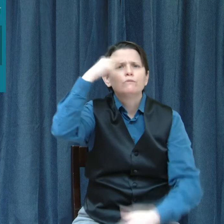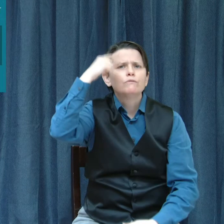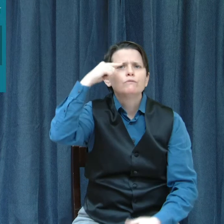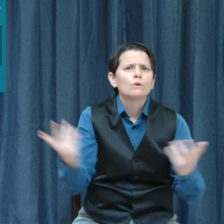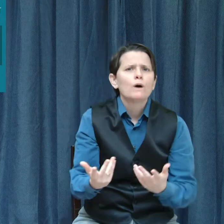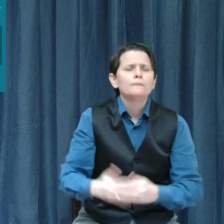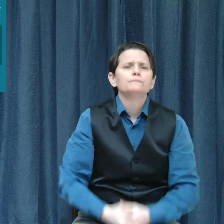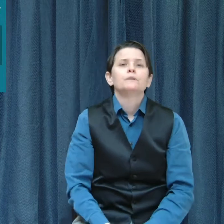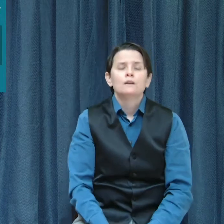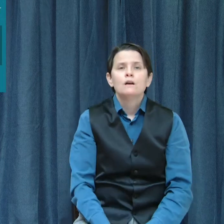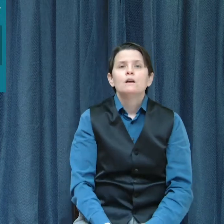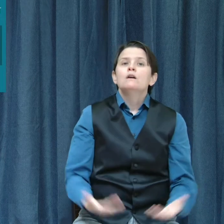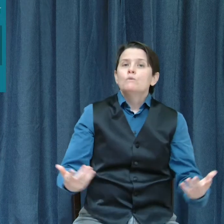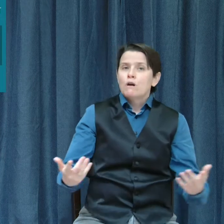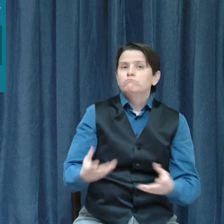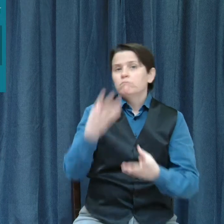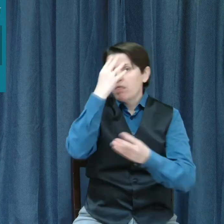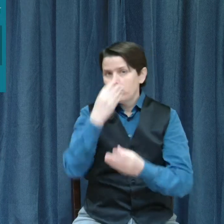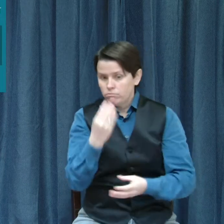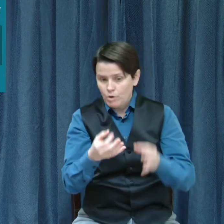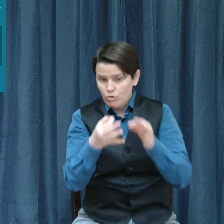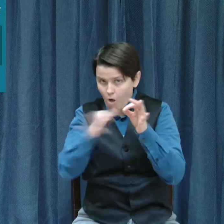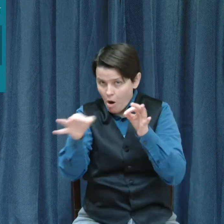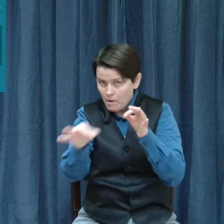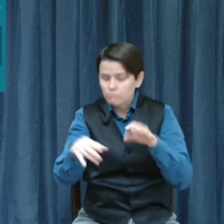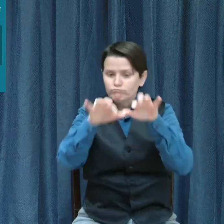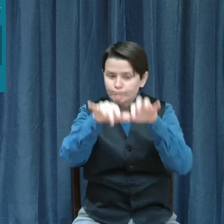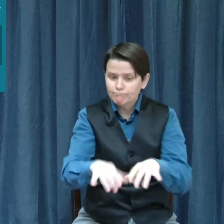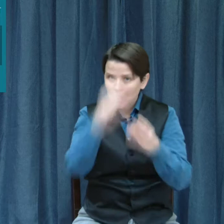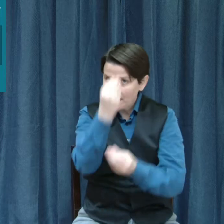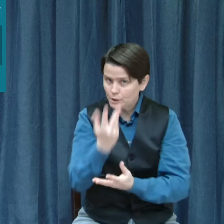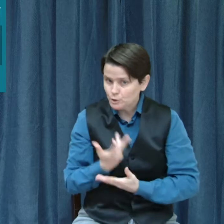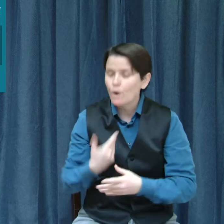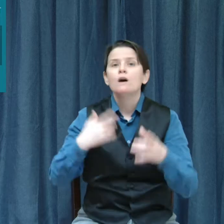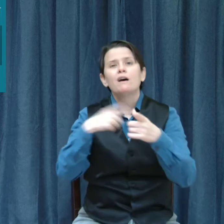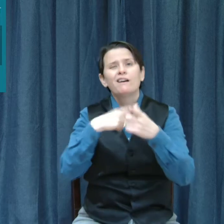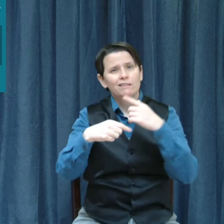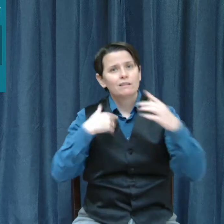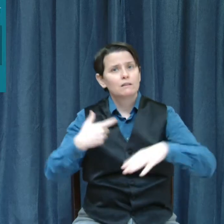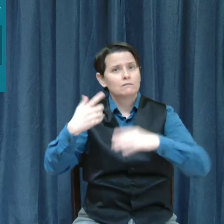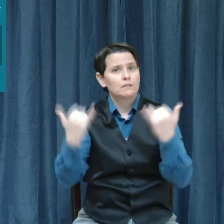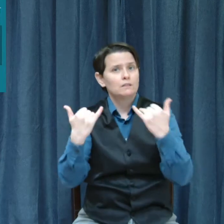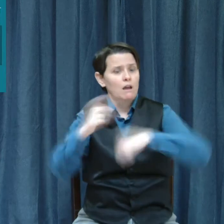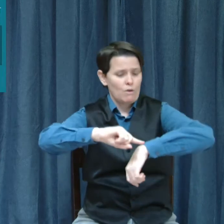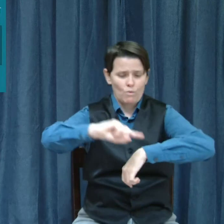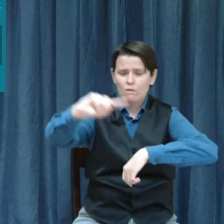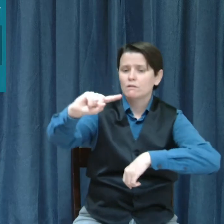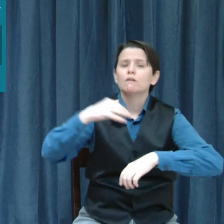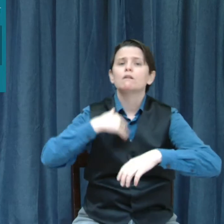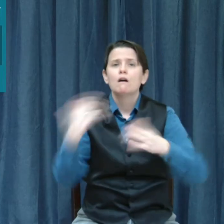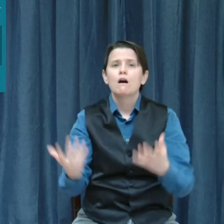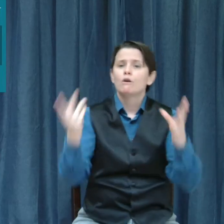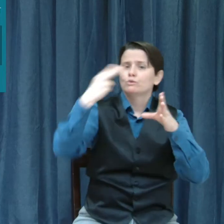for our gratitude circle via Zoom. It's led by our praying chaplains, and your presence will be the cherry on top of our gratitude cake. Mm-hmm.